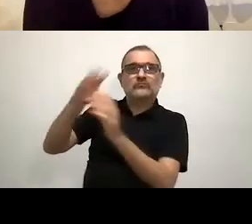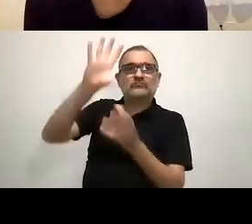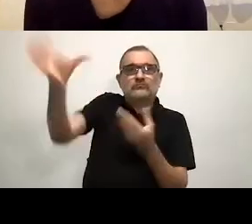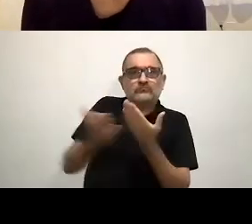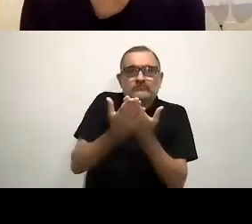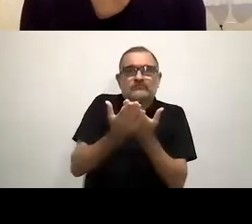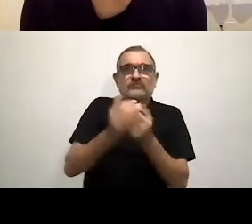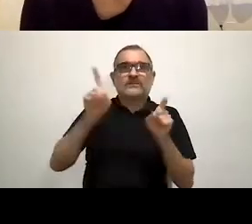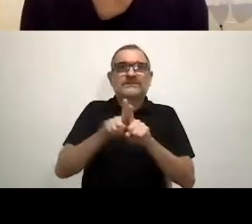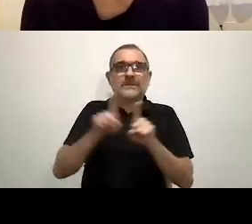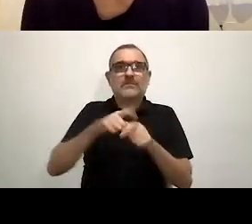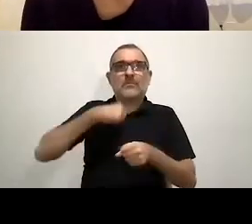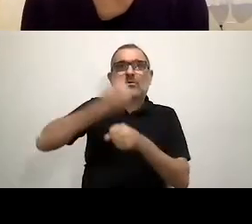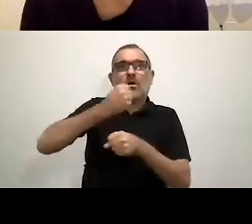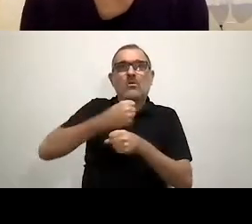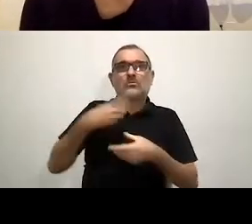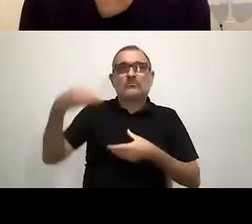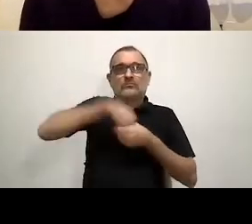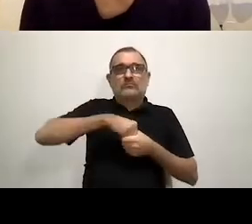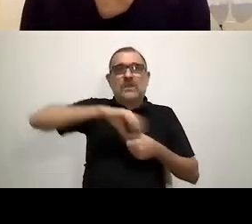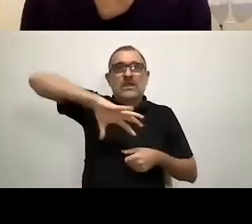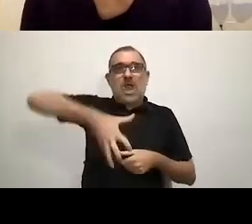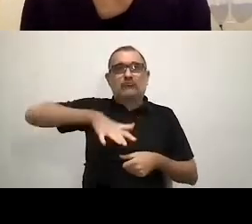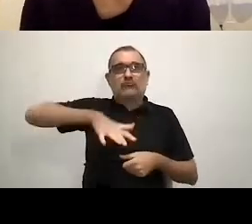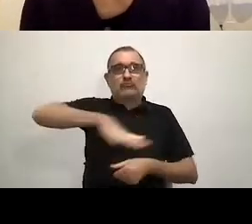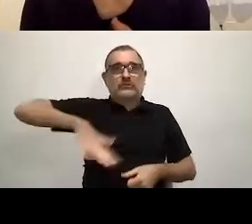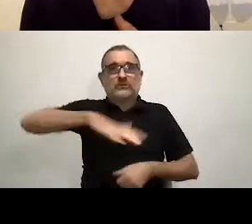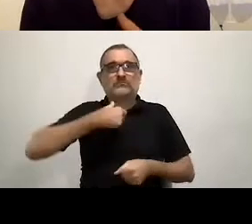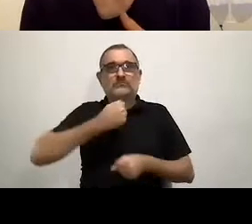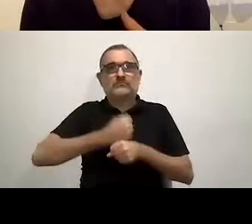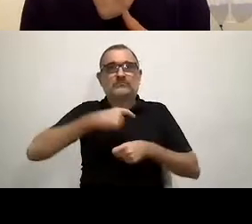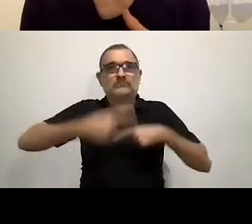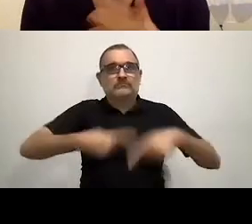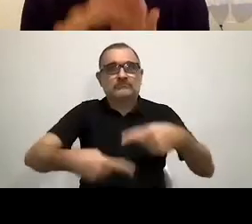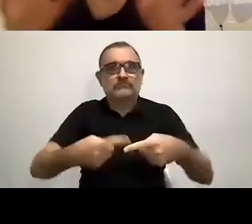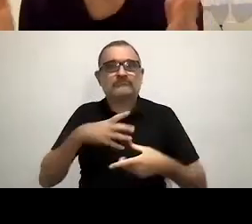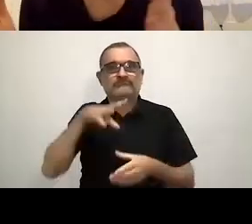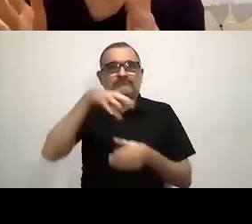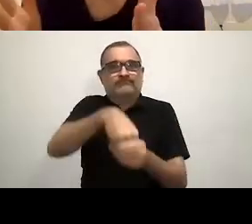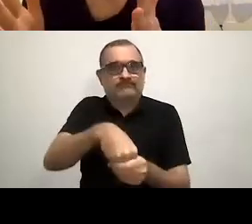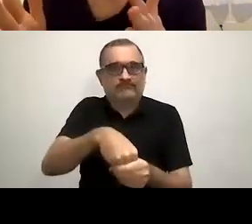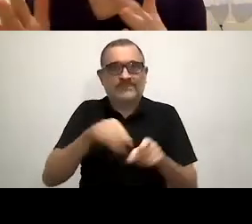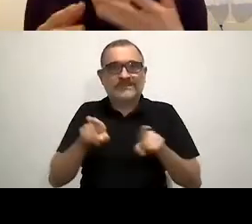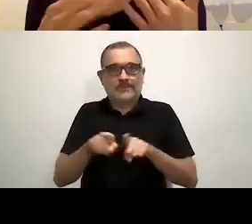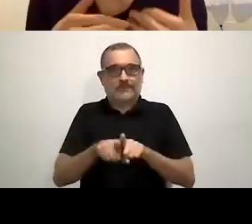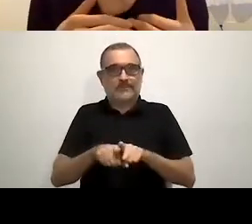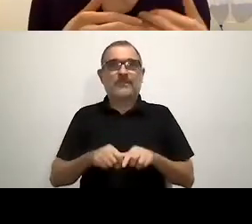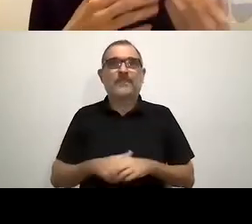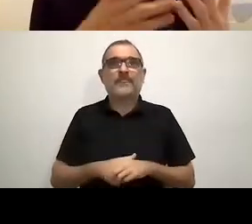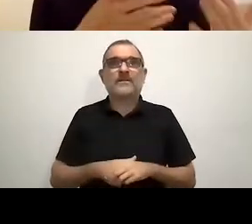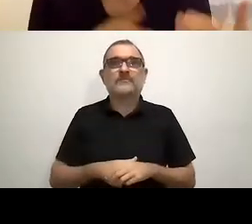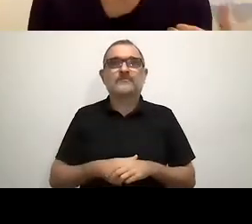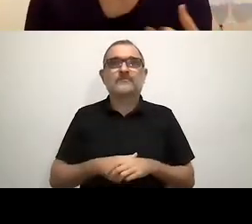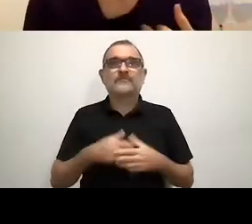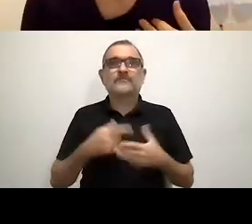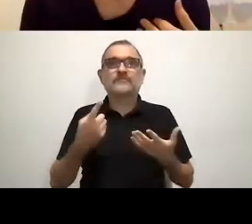national and international deaf organizations. So that's not the skills that you need, but that's just